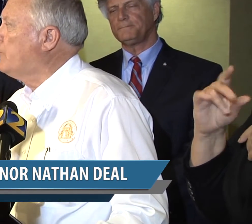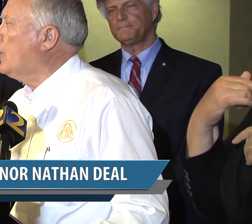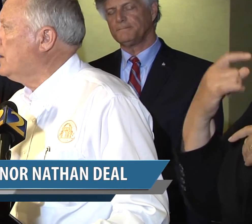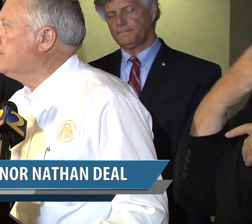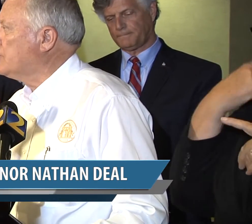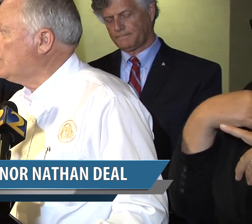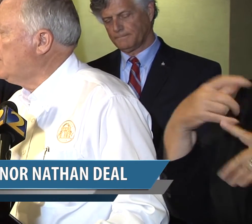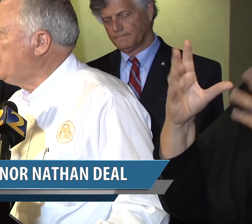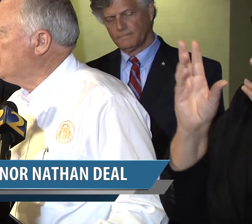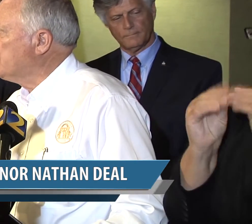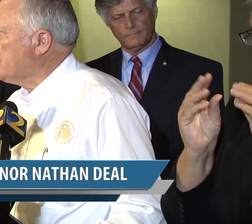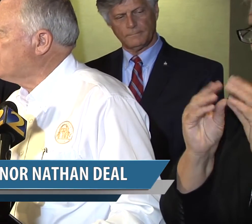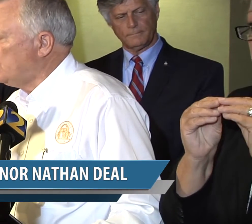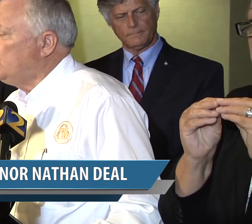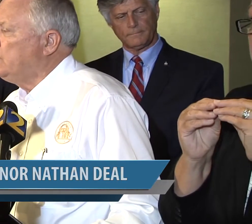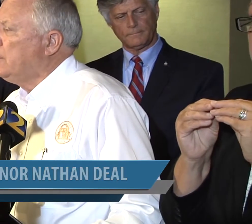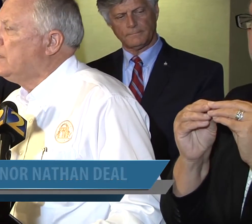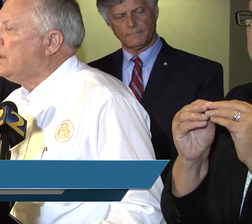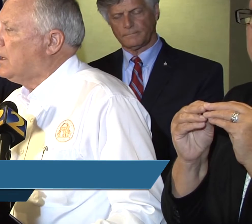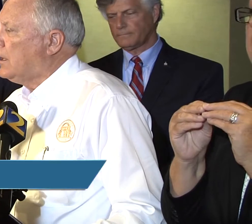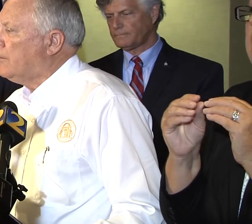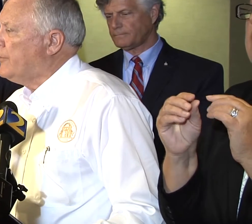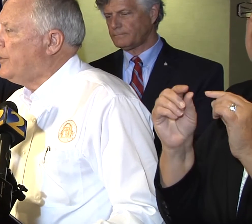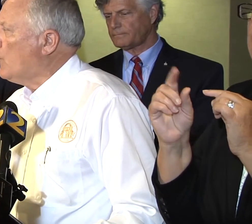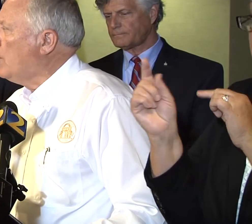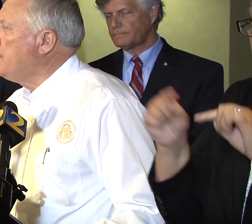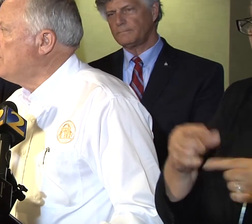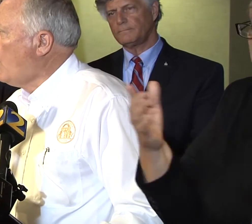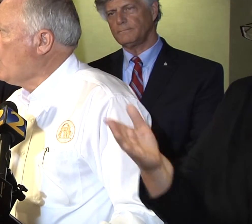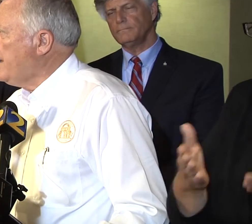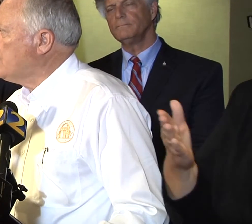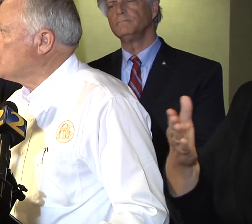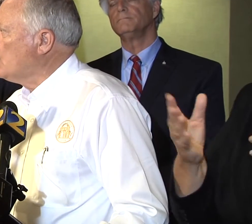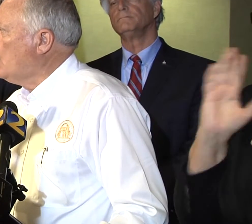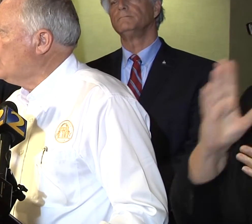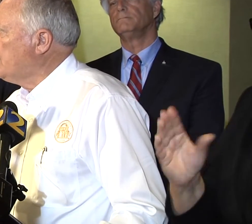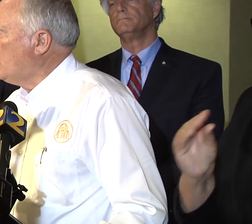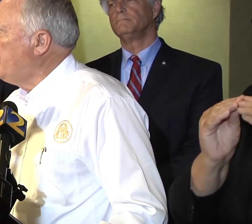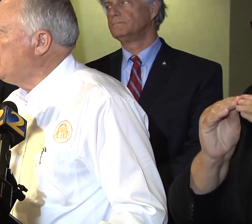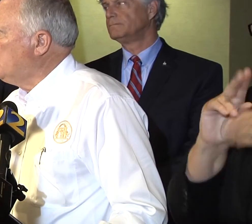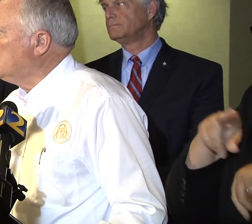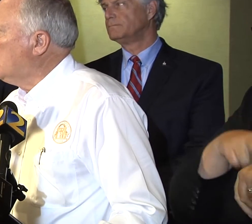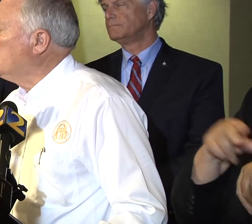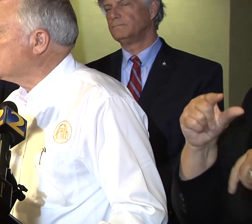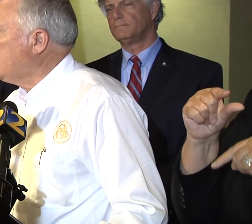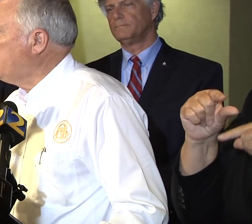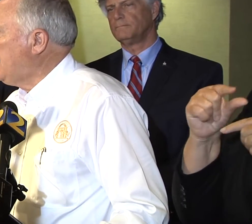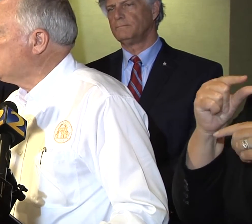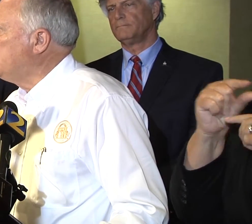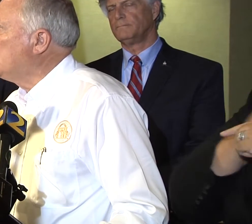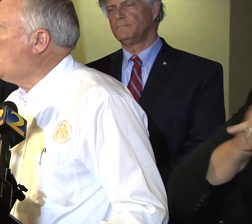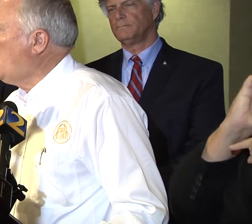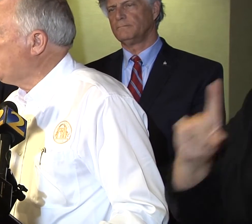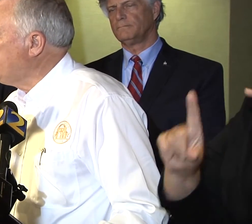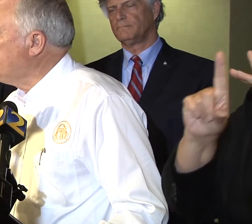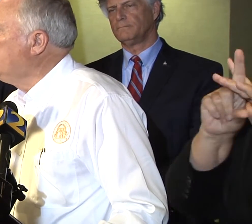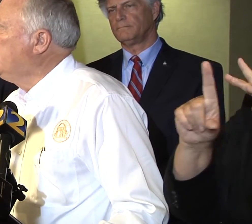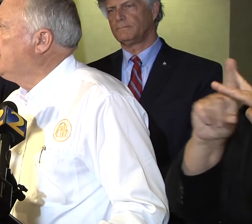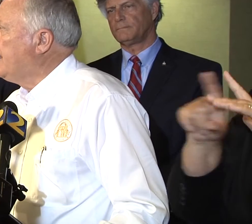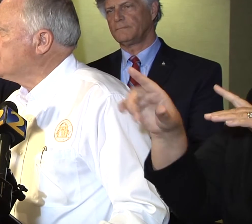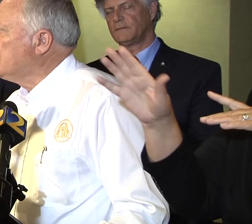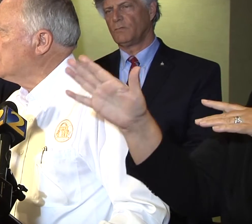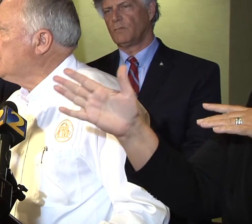just before I left to come here this afternoon. There will be more National Guard that will be on standby to be called